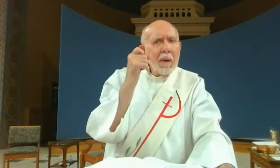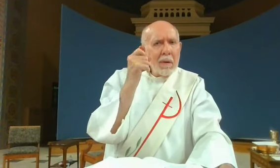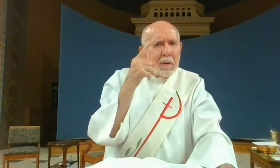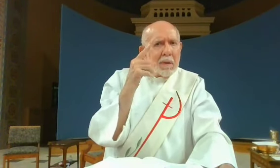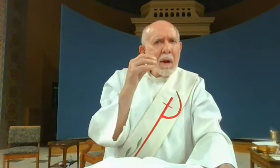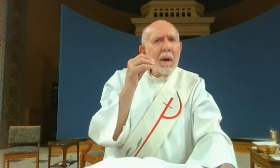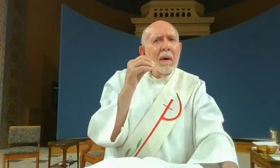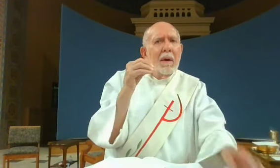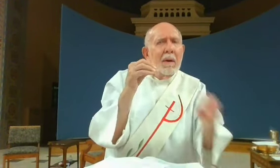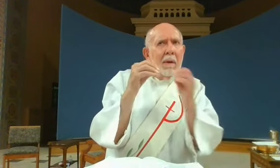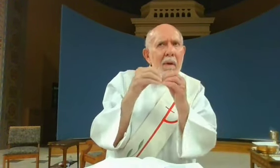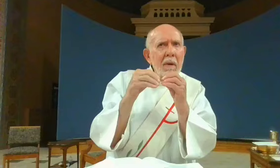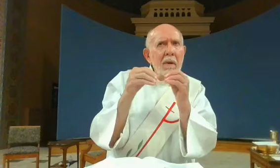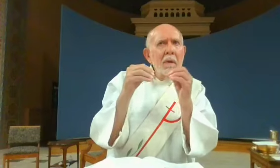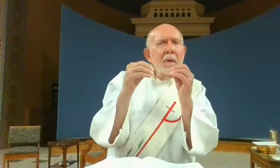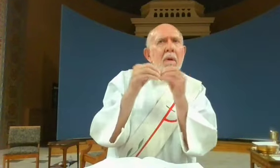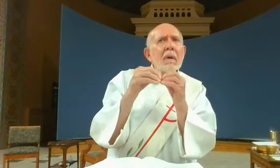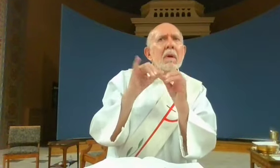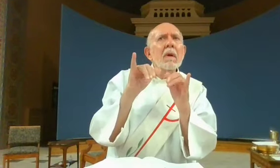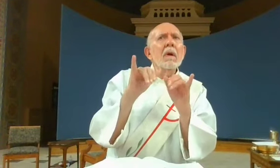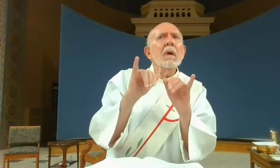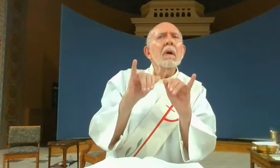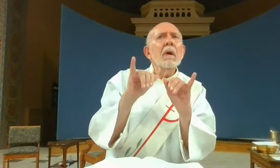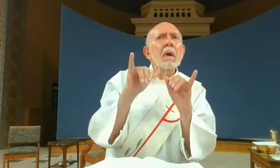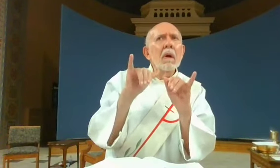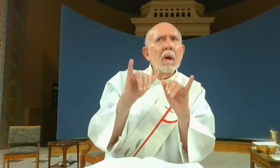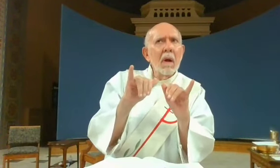It helps us to understand more.